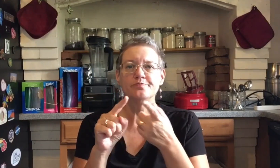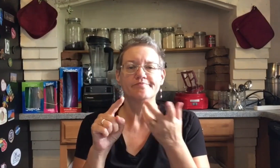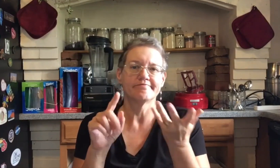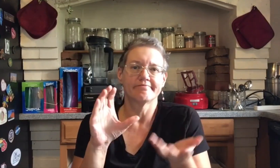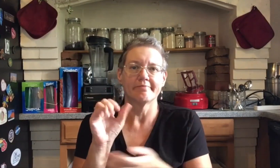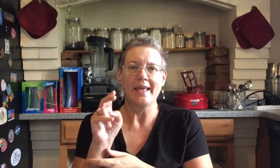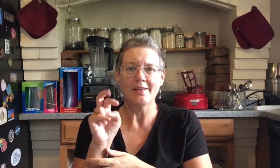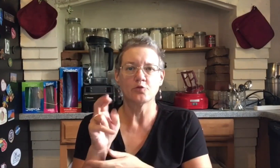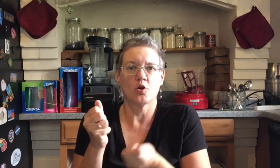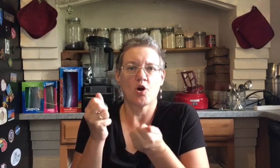like